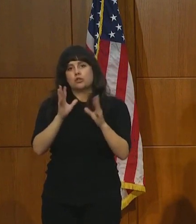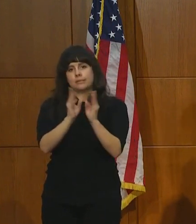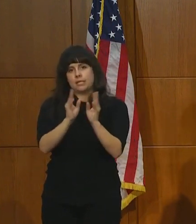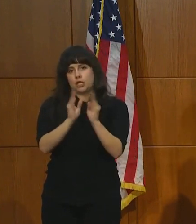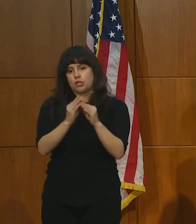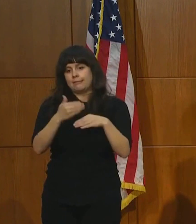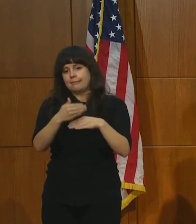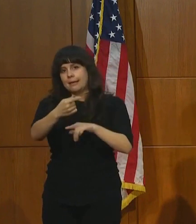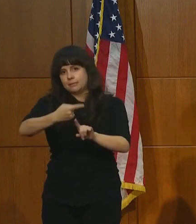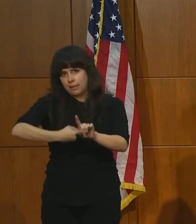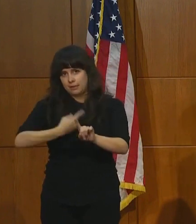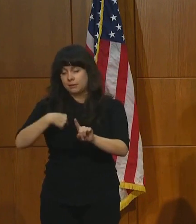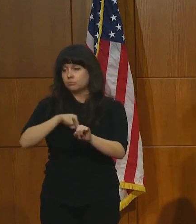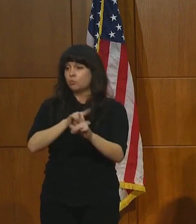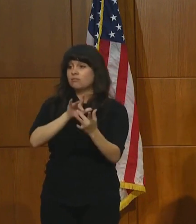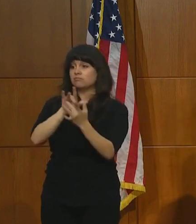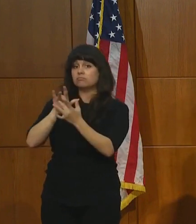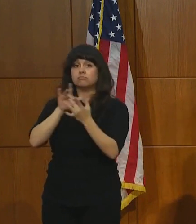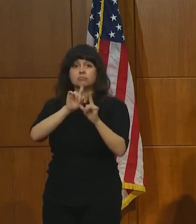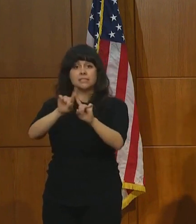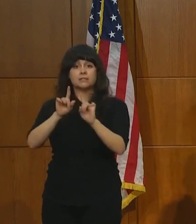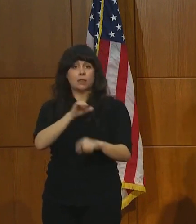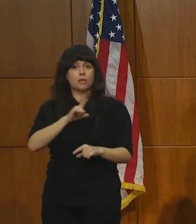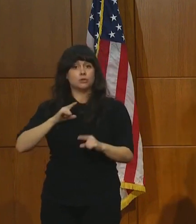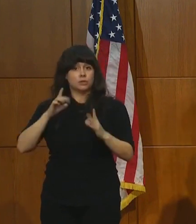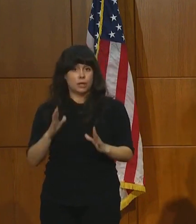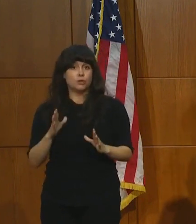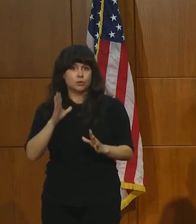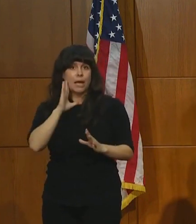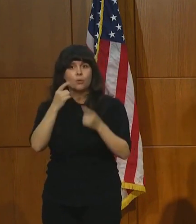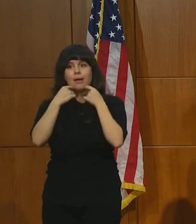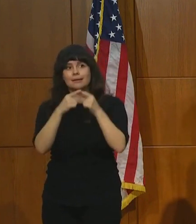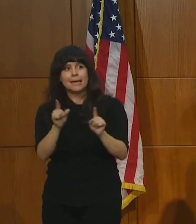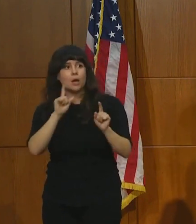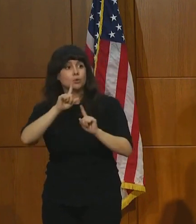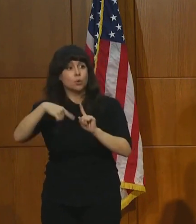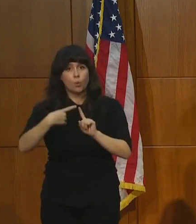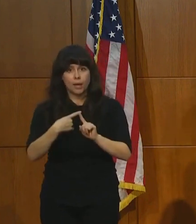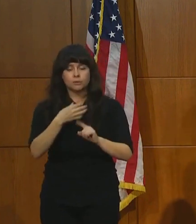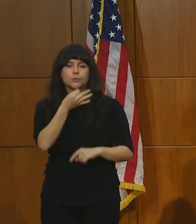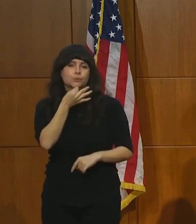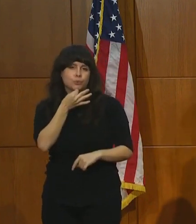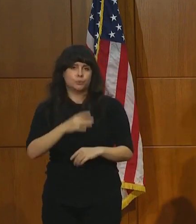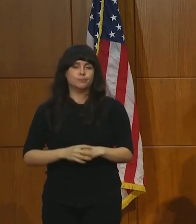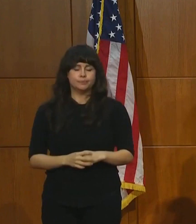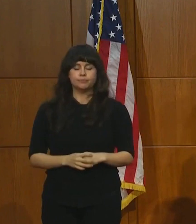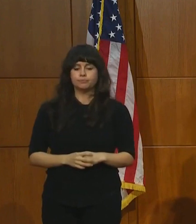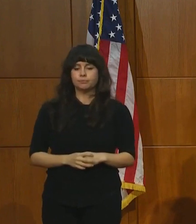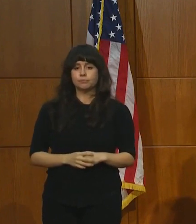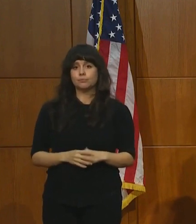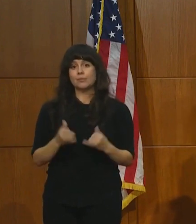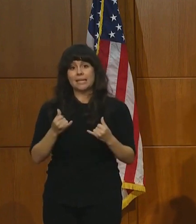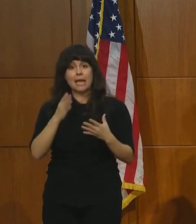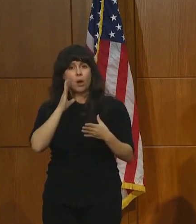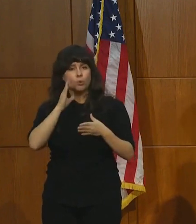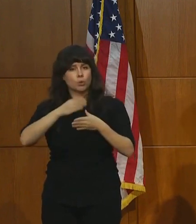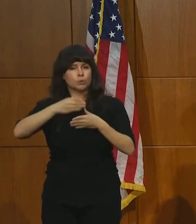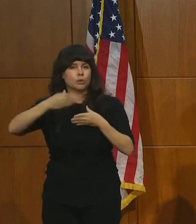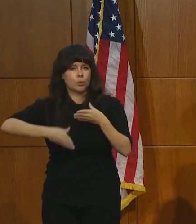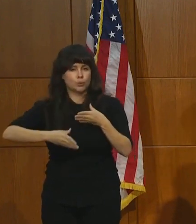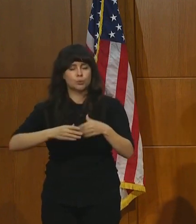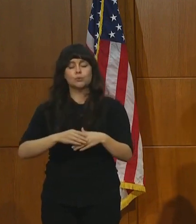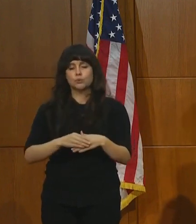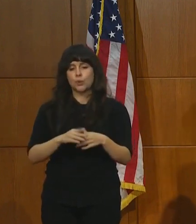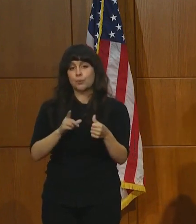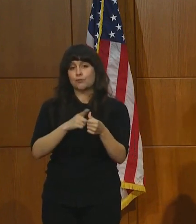with legislative leaders and will announce a date very soon. In closing, I want